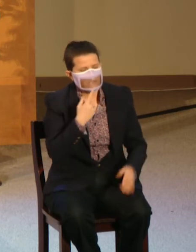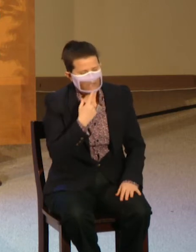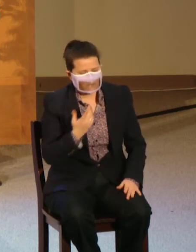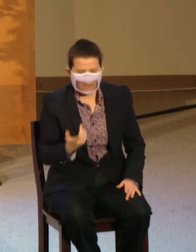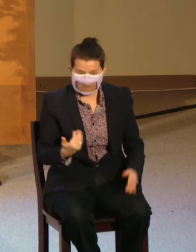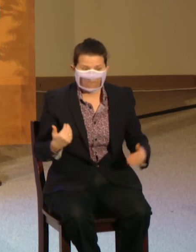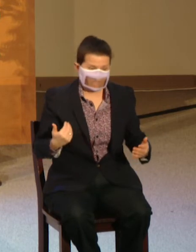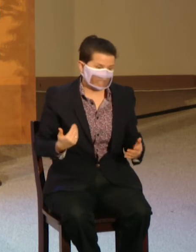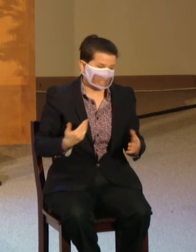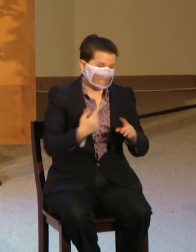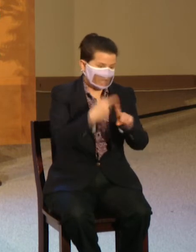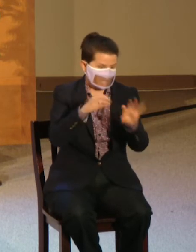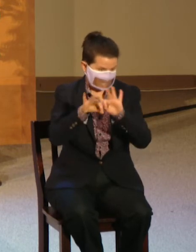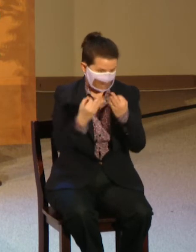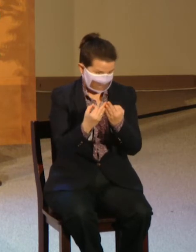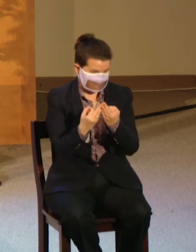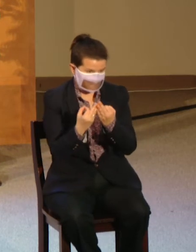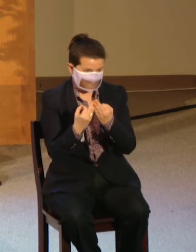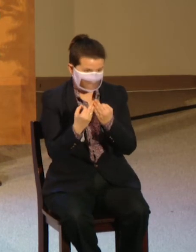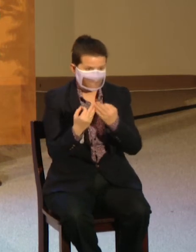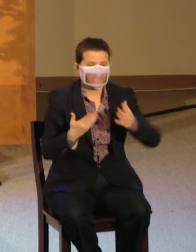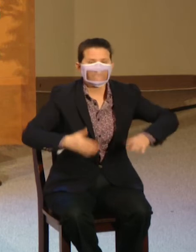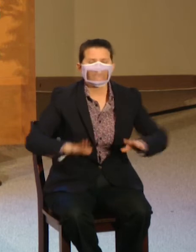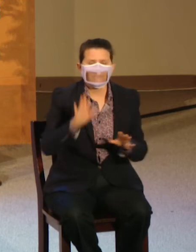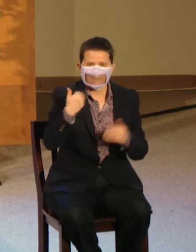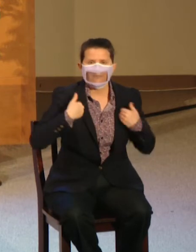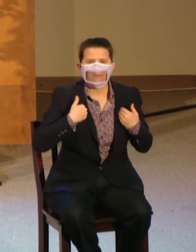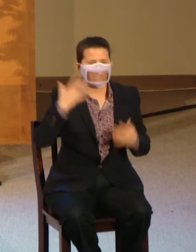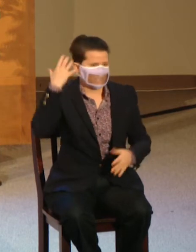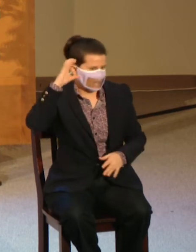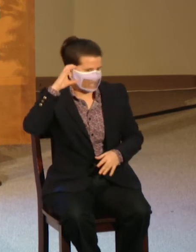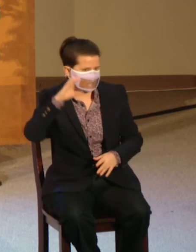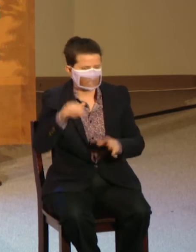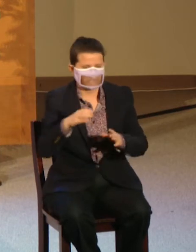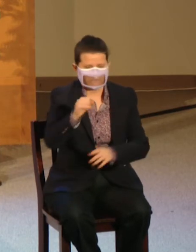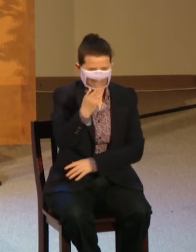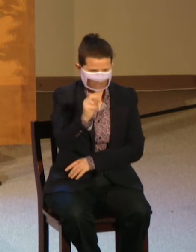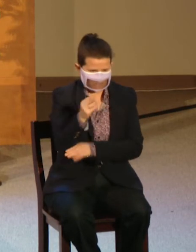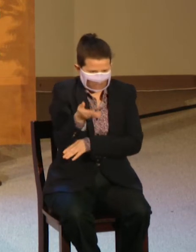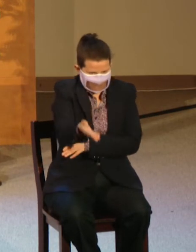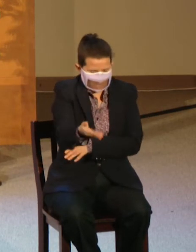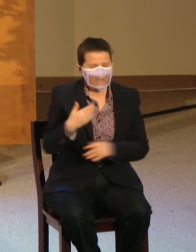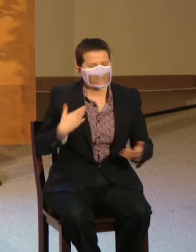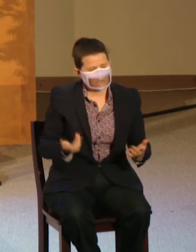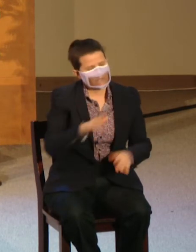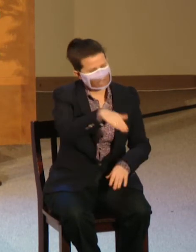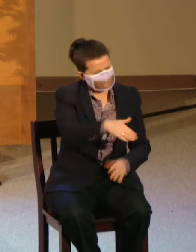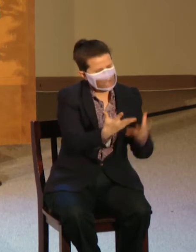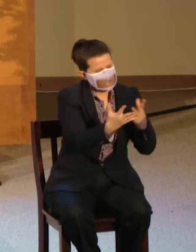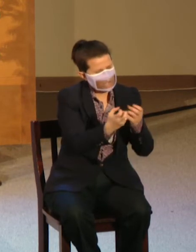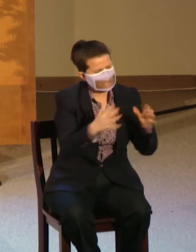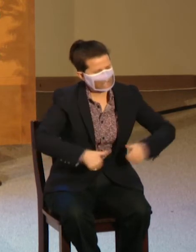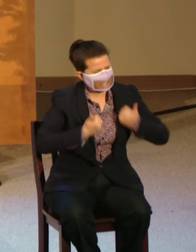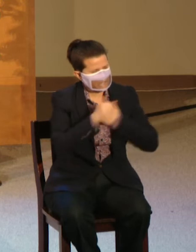very wealthy family. His family owned the radio station in town. So he asked me whether I would like to live in this condo